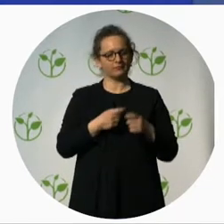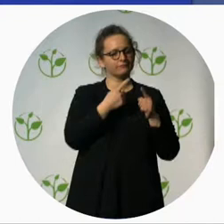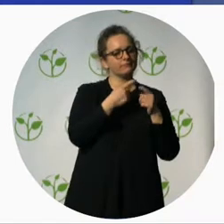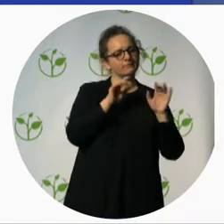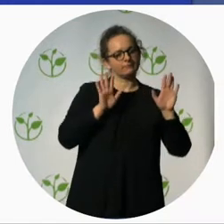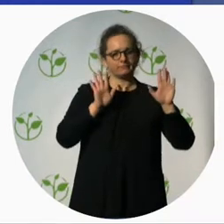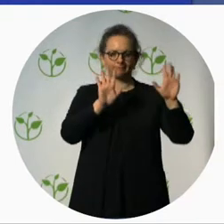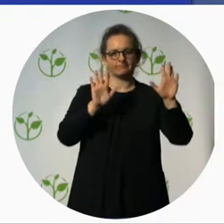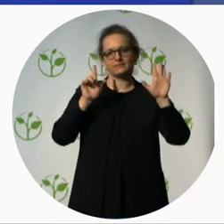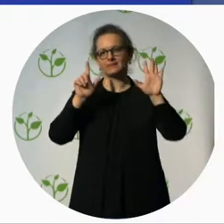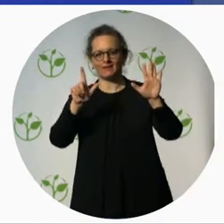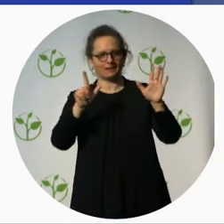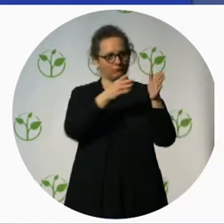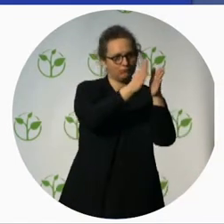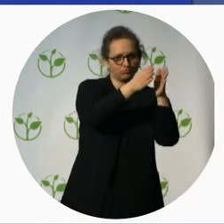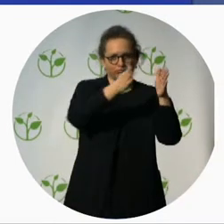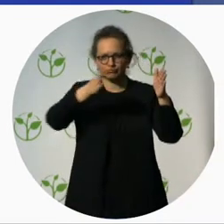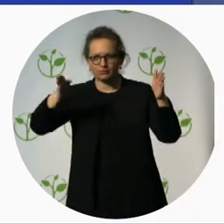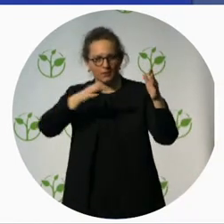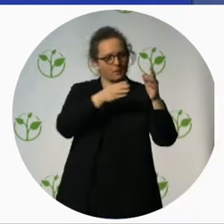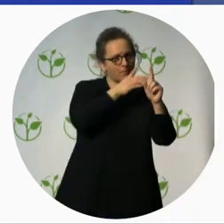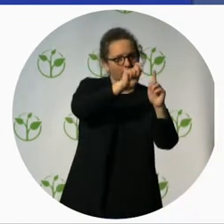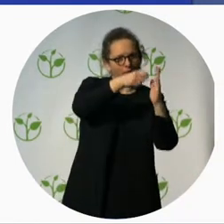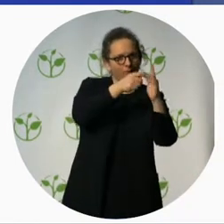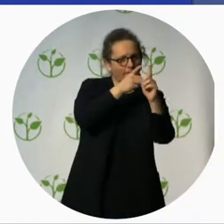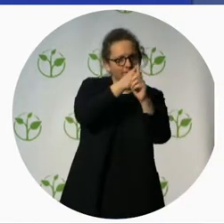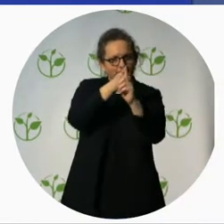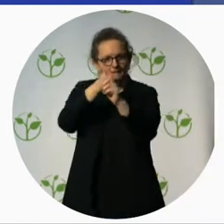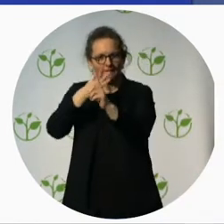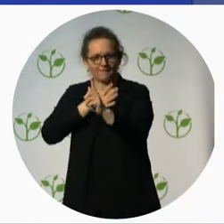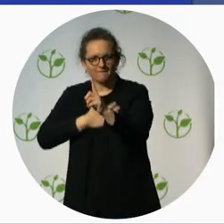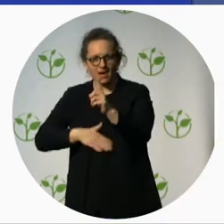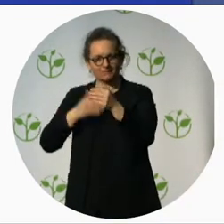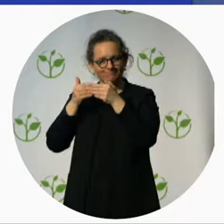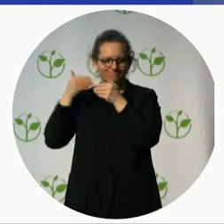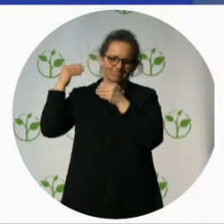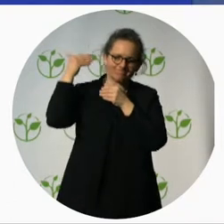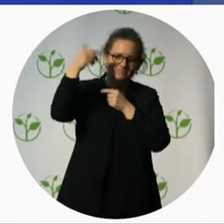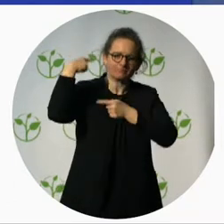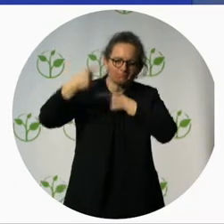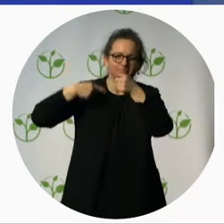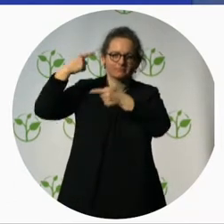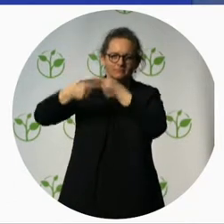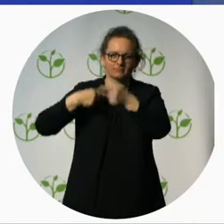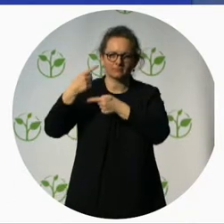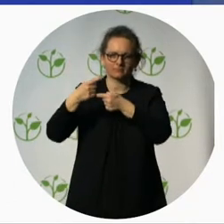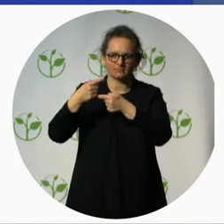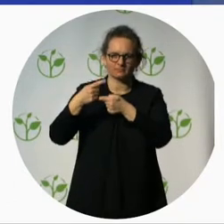common denominator of the least common denominator that all these 193 countries can agree